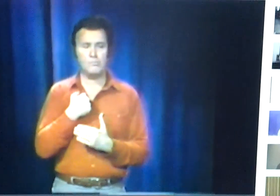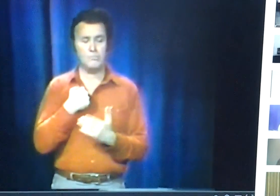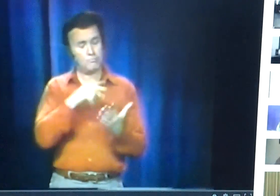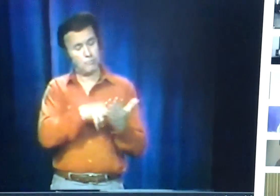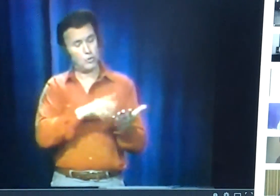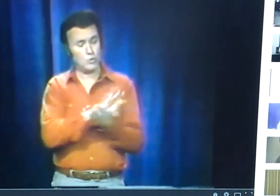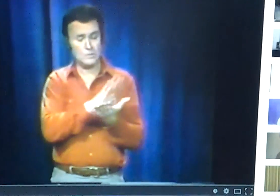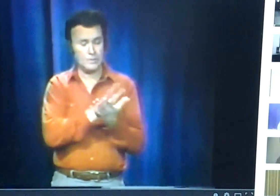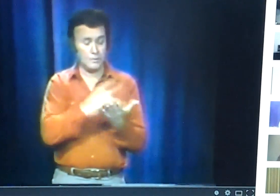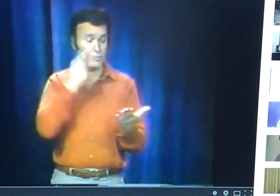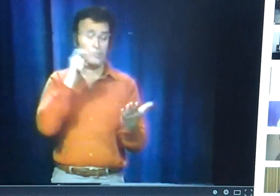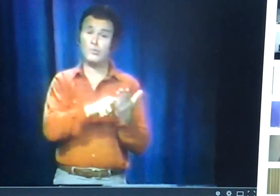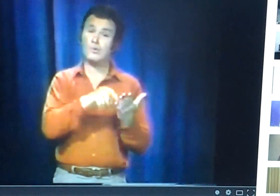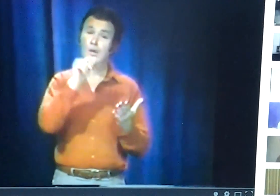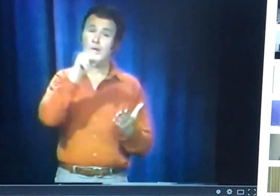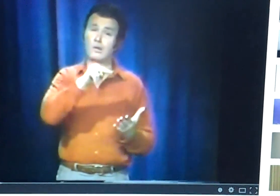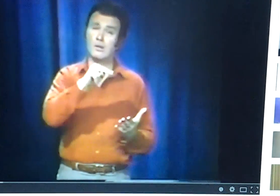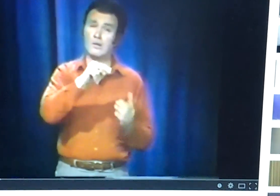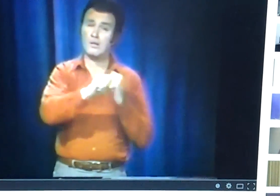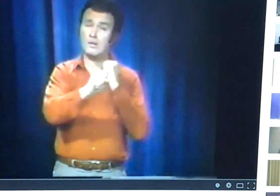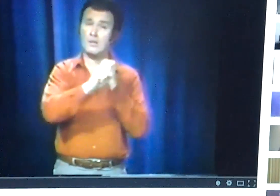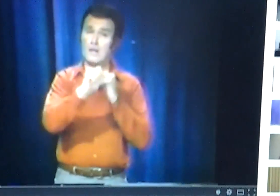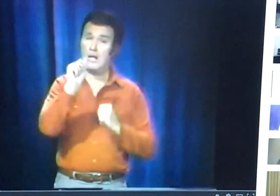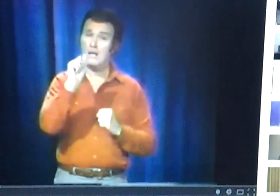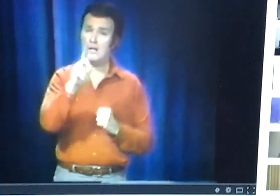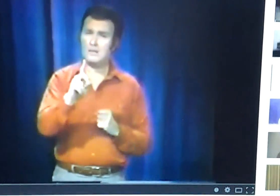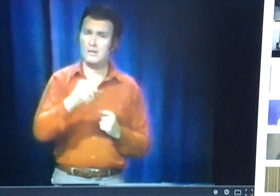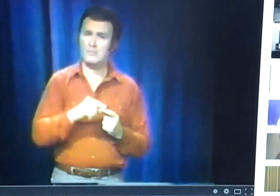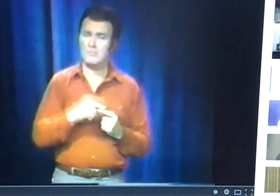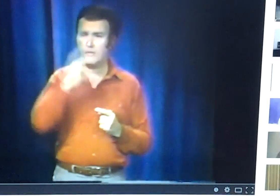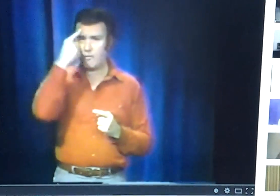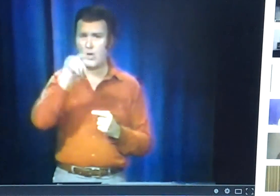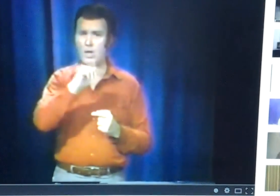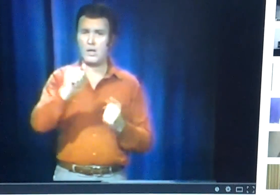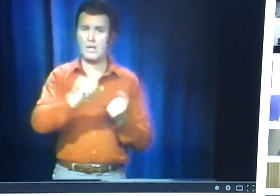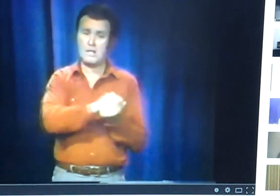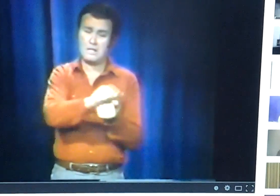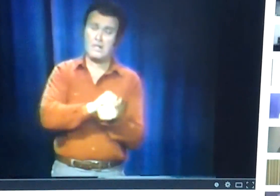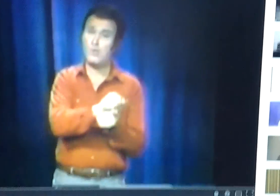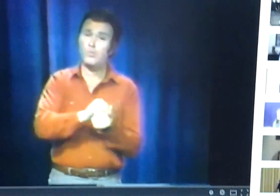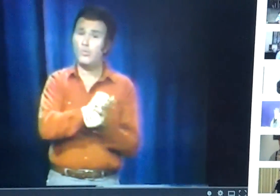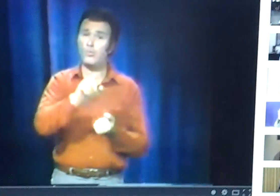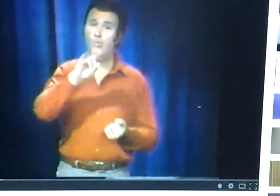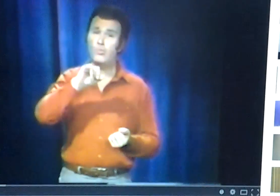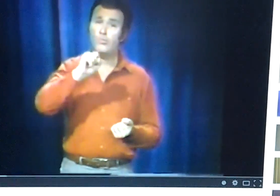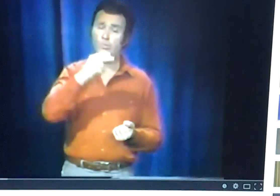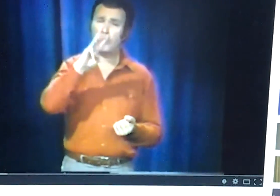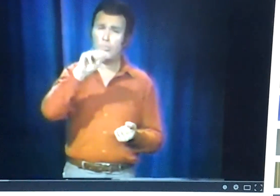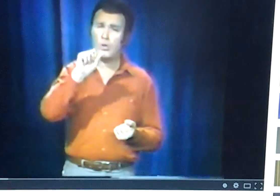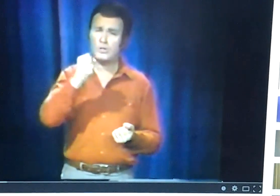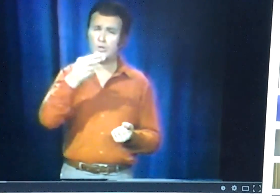One morning, I was reading the school paper, and I noticed an ad for a dishwasher.